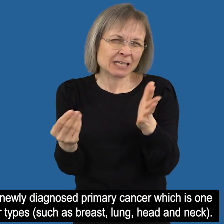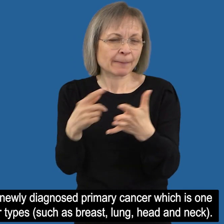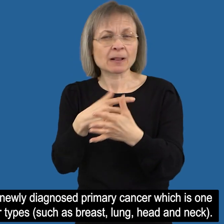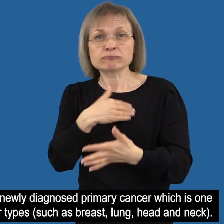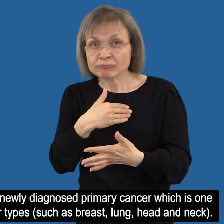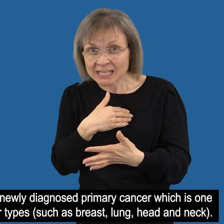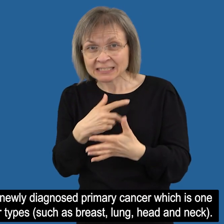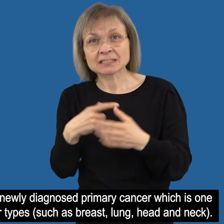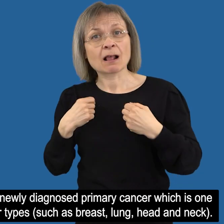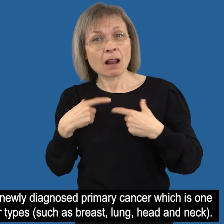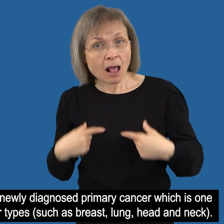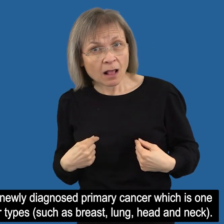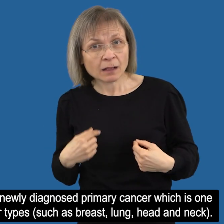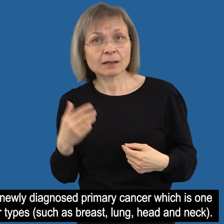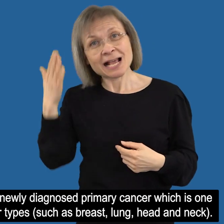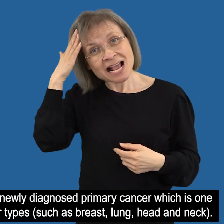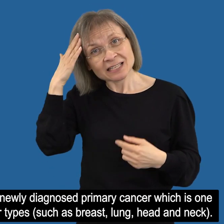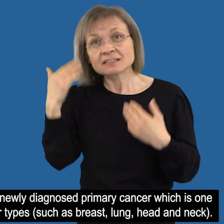lung, head and neck.